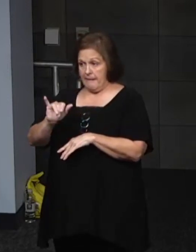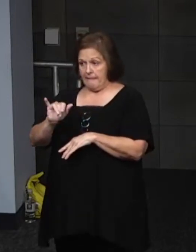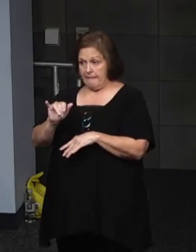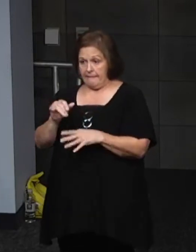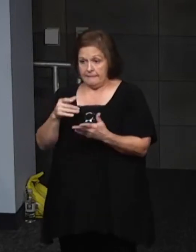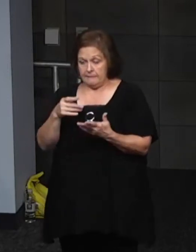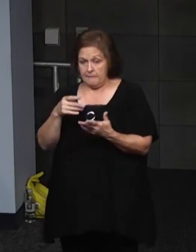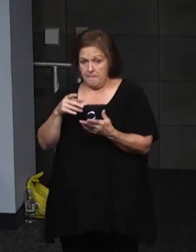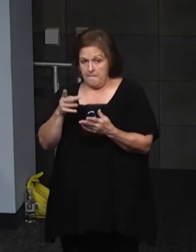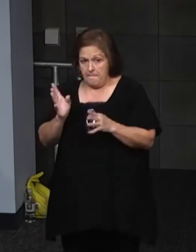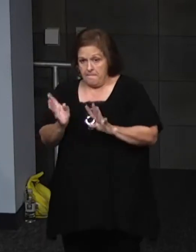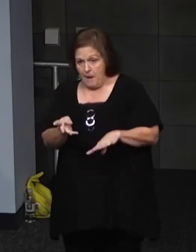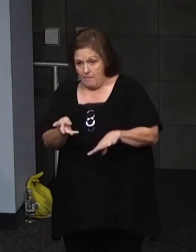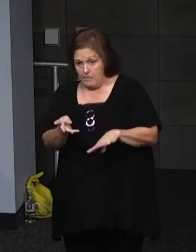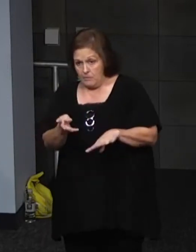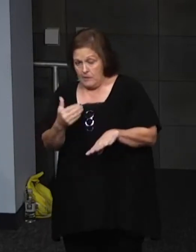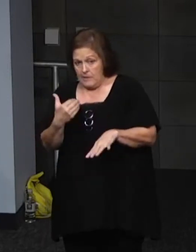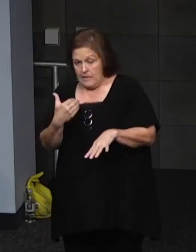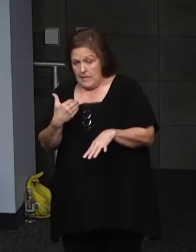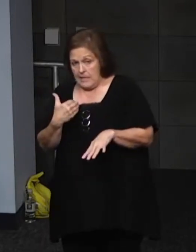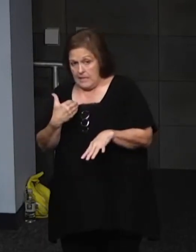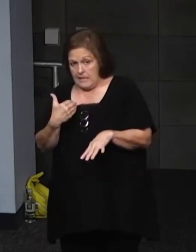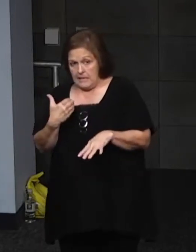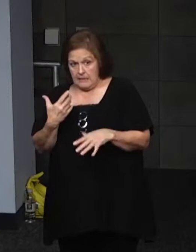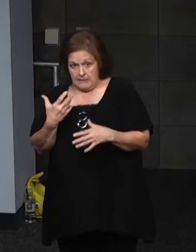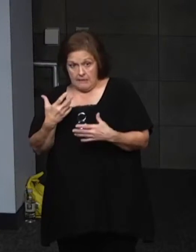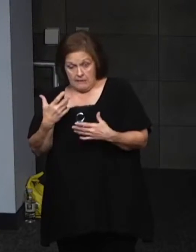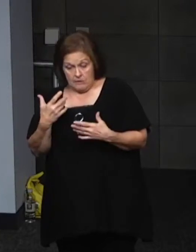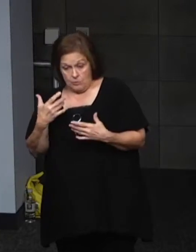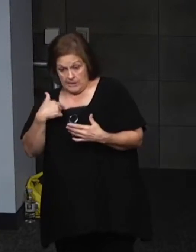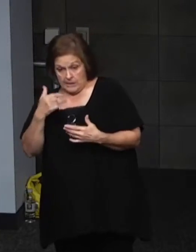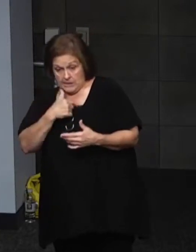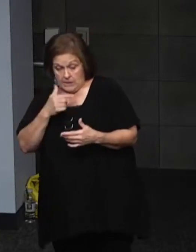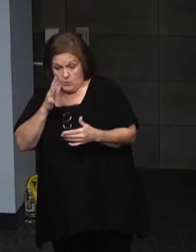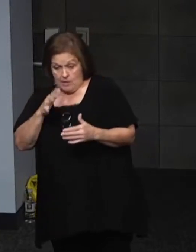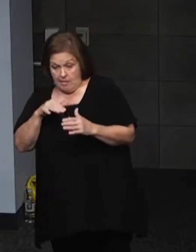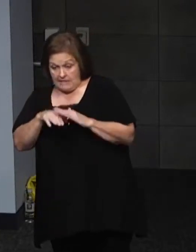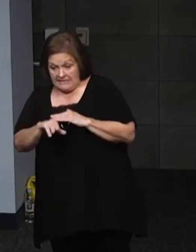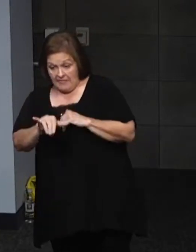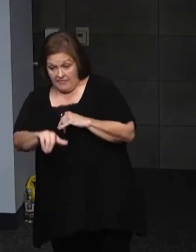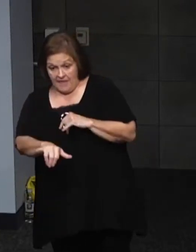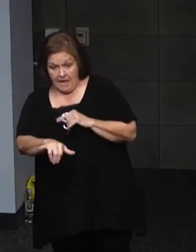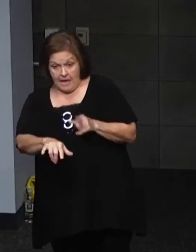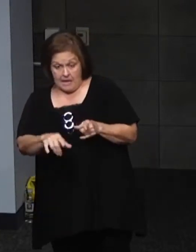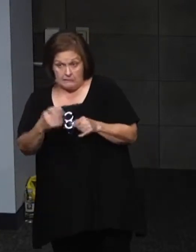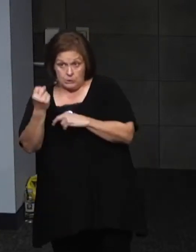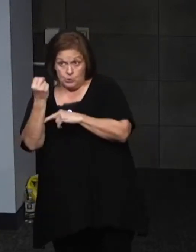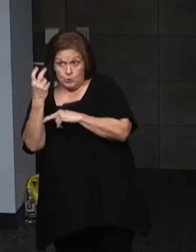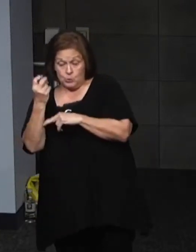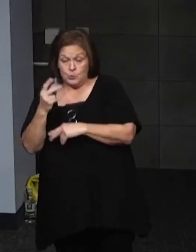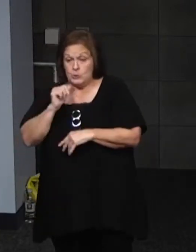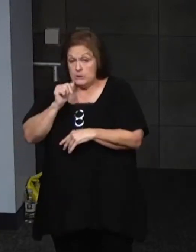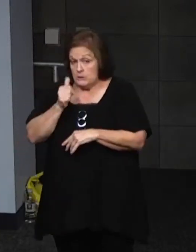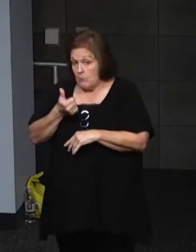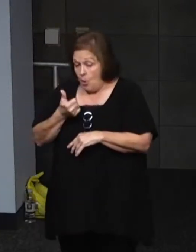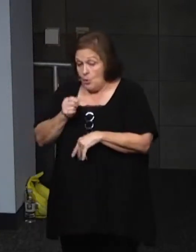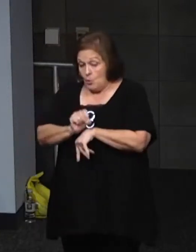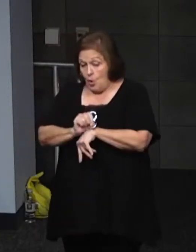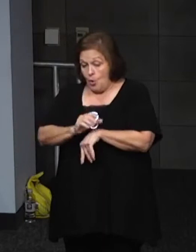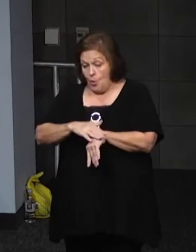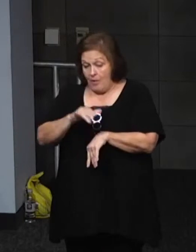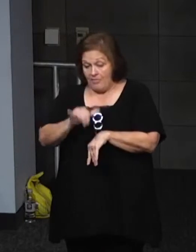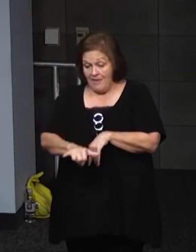in the process of accessing that this afternoon. So the hope is that tomorrow we'll be able to work on that